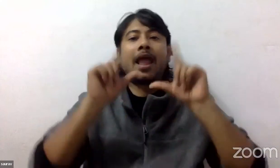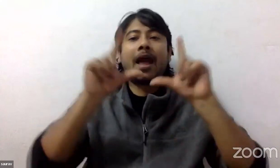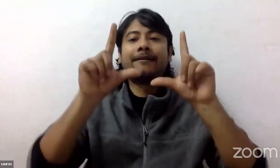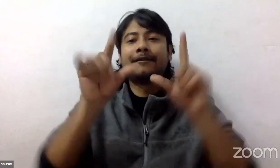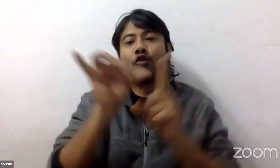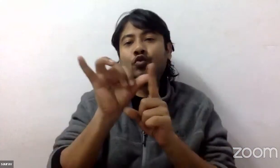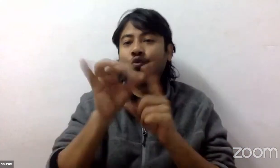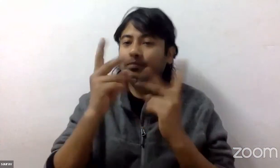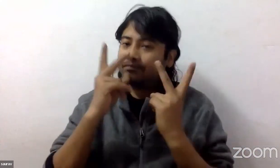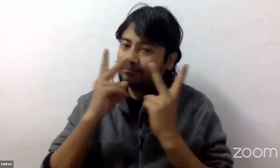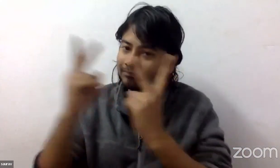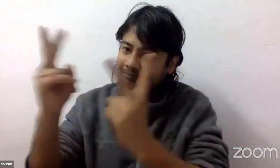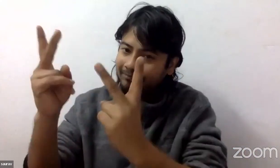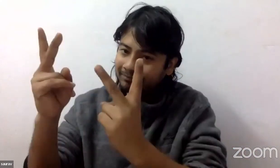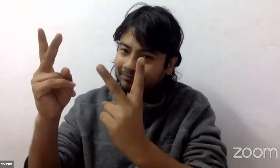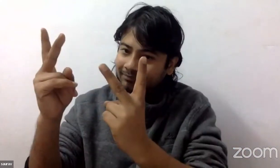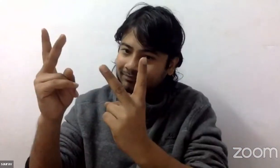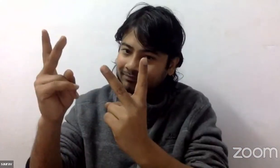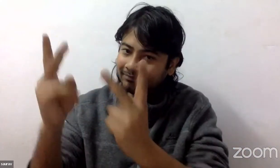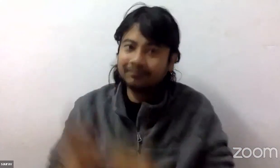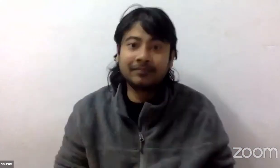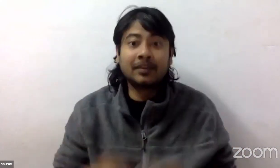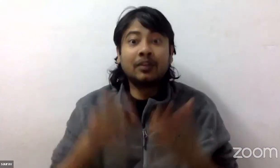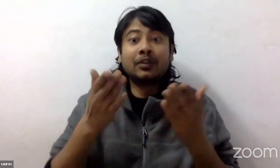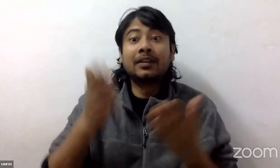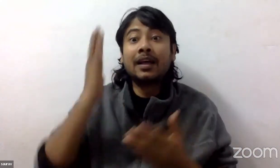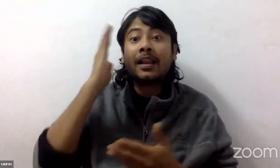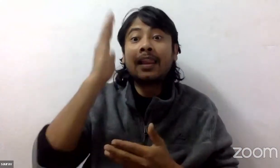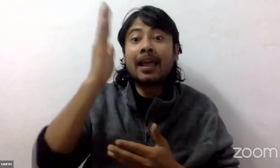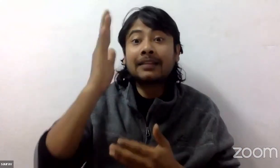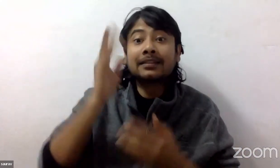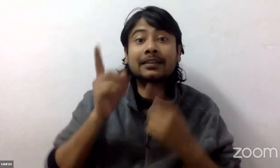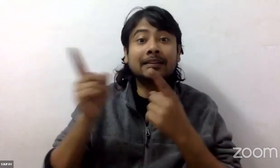can you all promise to start observing Ekadashi?